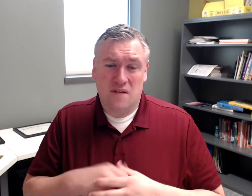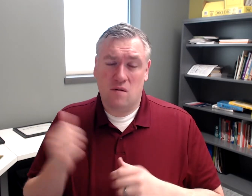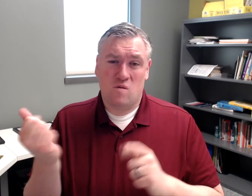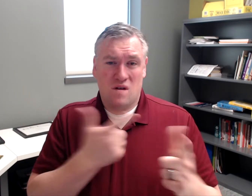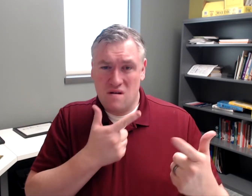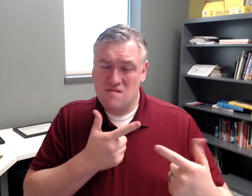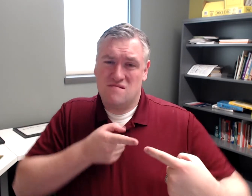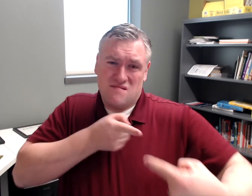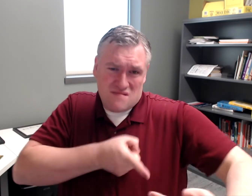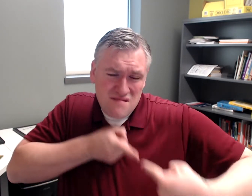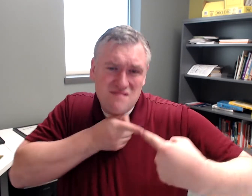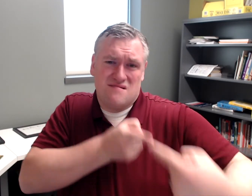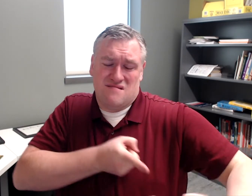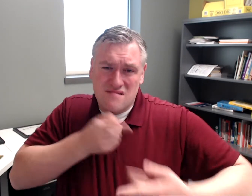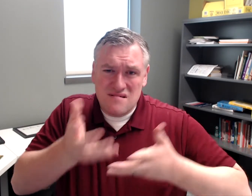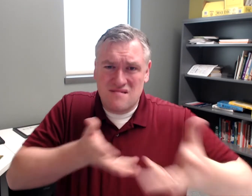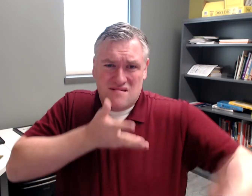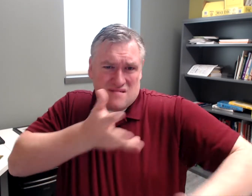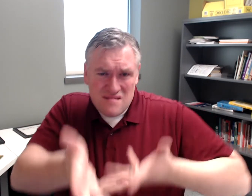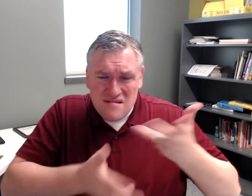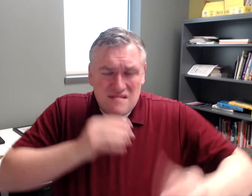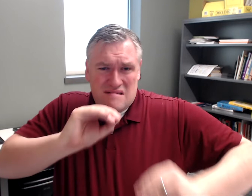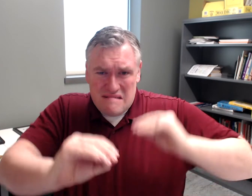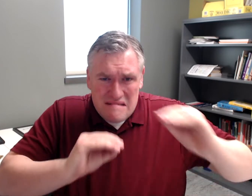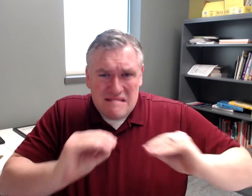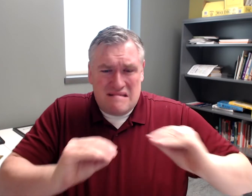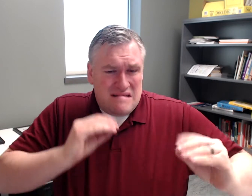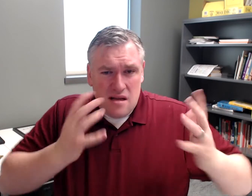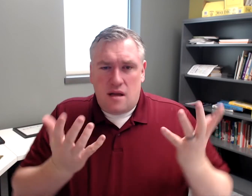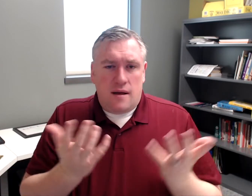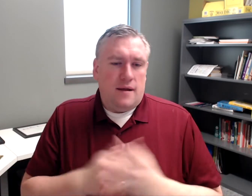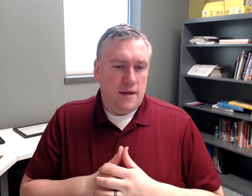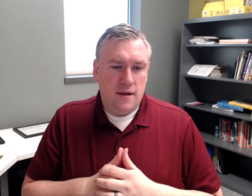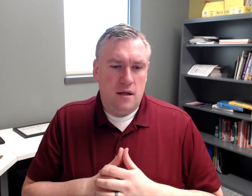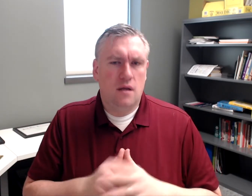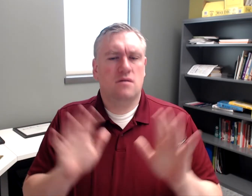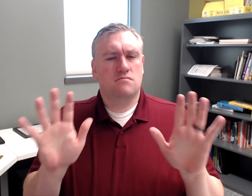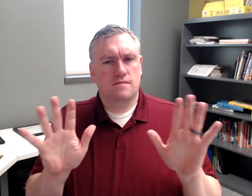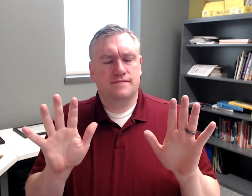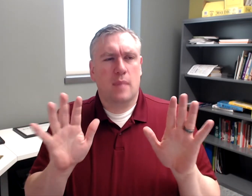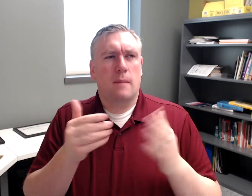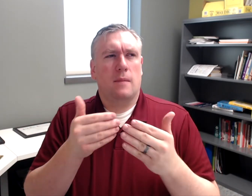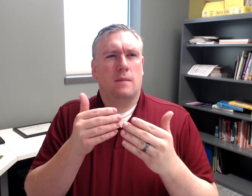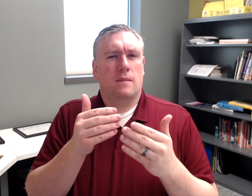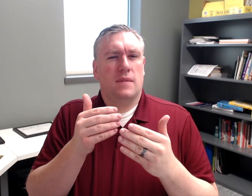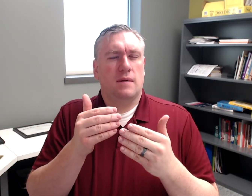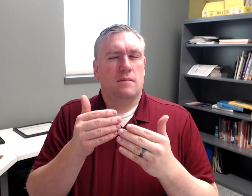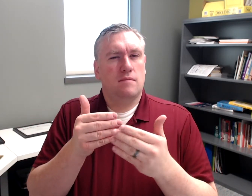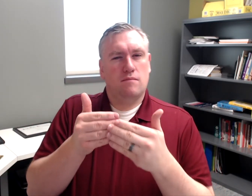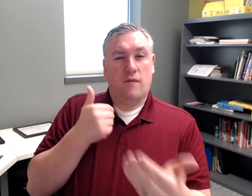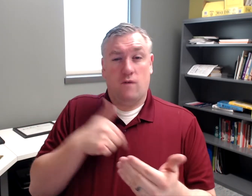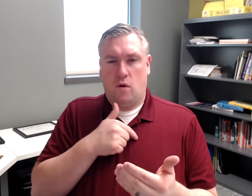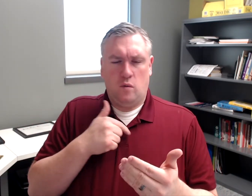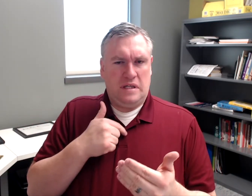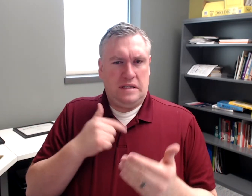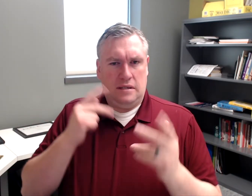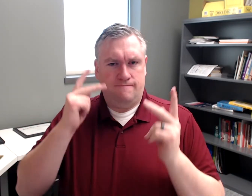That's tough. And we're all struggling and working and teaching and trying everything we can.